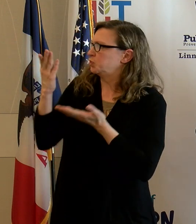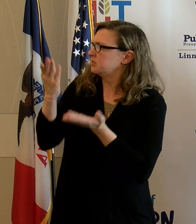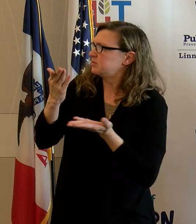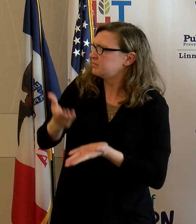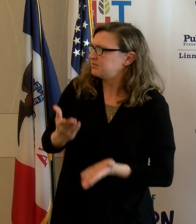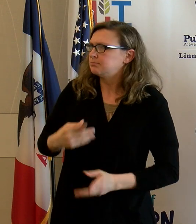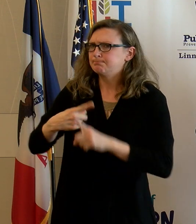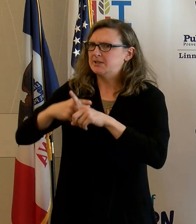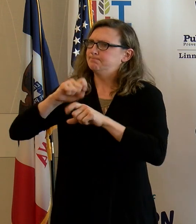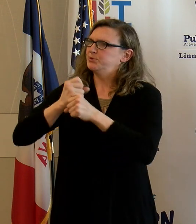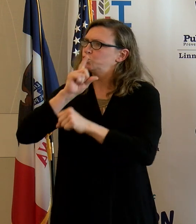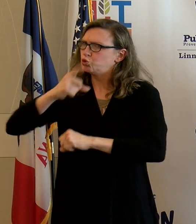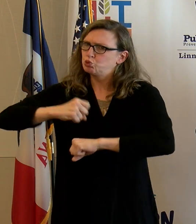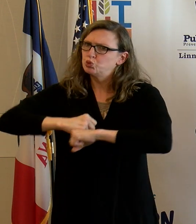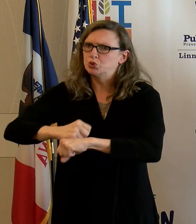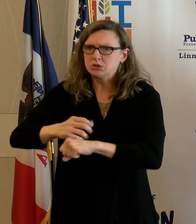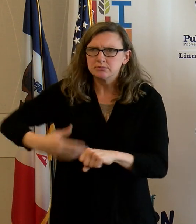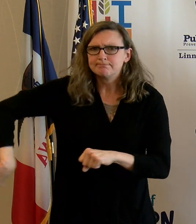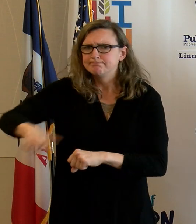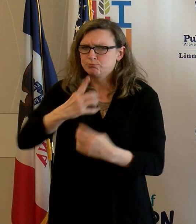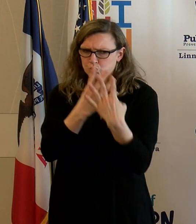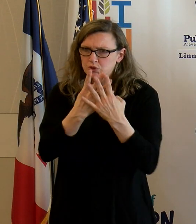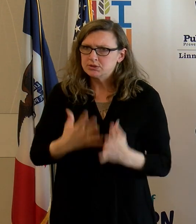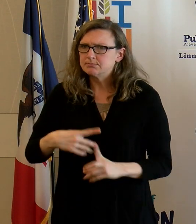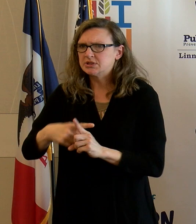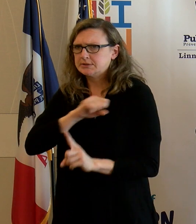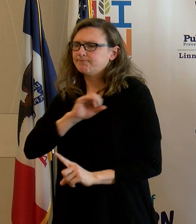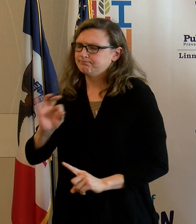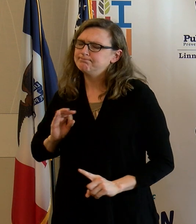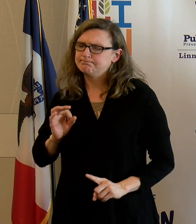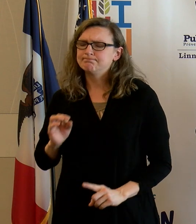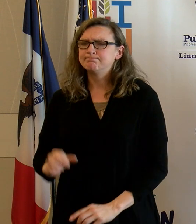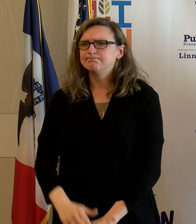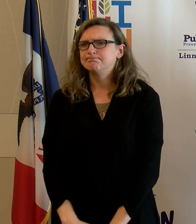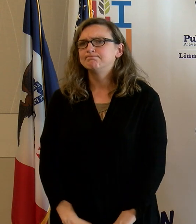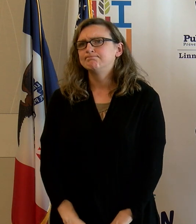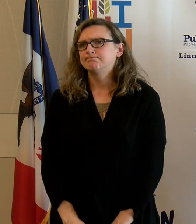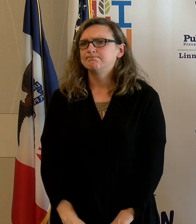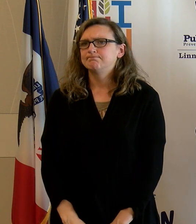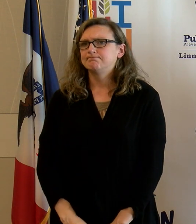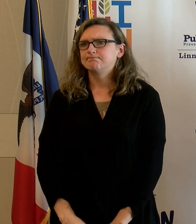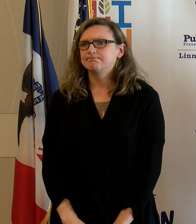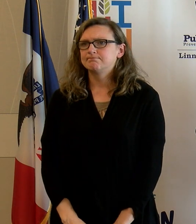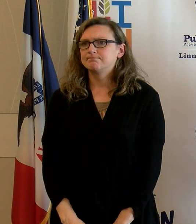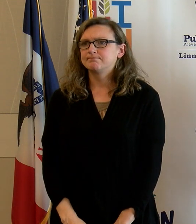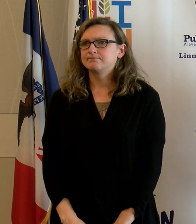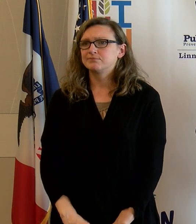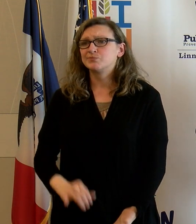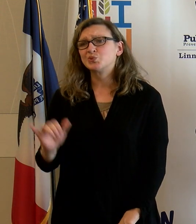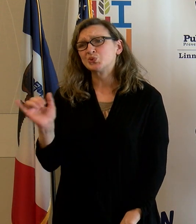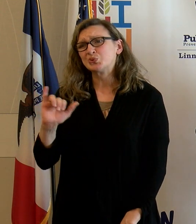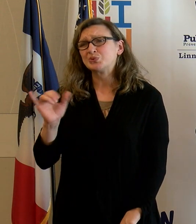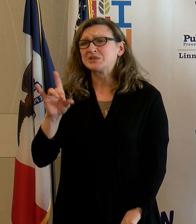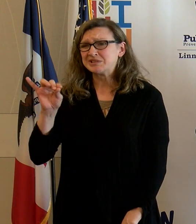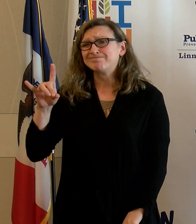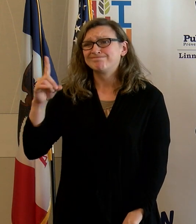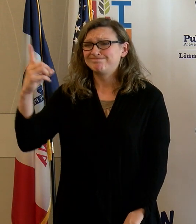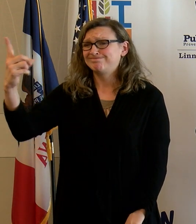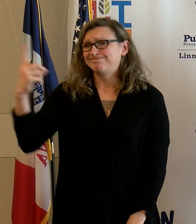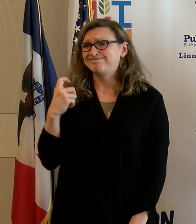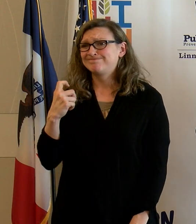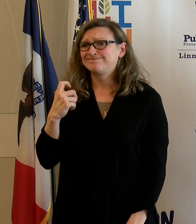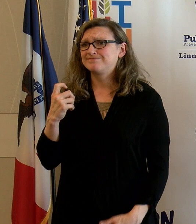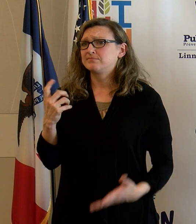to safeguard our inmates and also our staff. I was also asked to talk a little bit about what we're doing to help safeguard